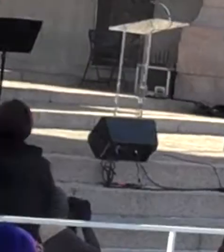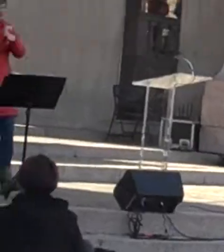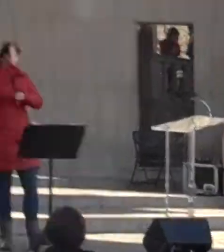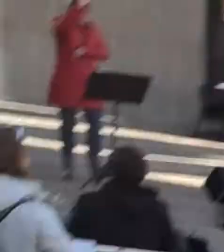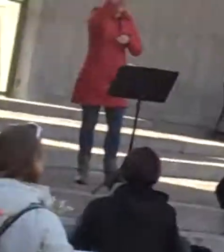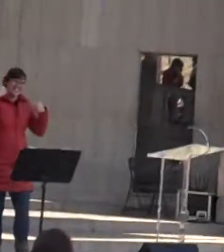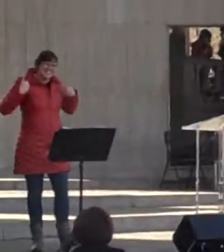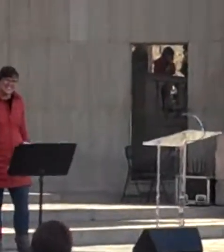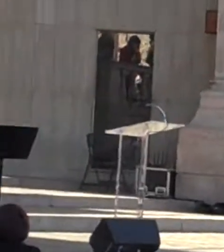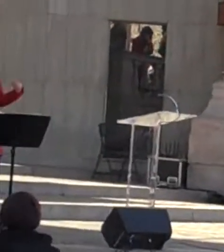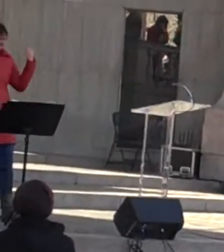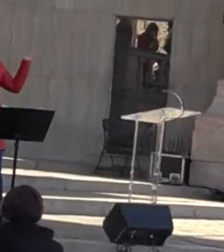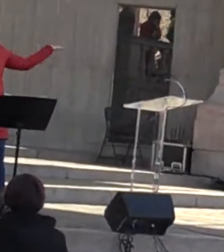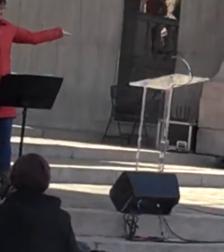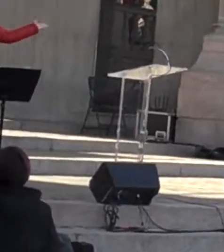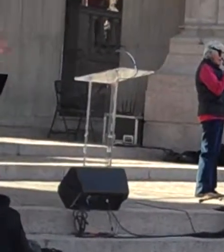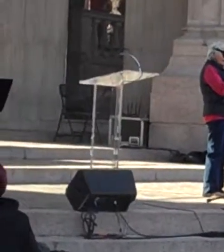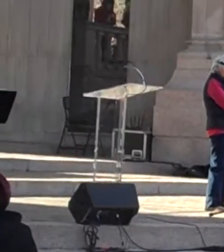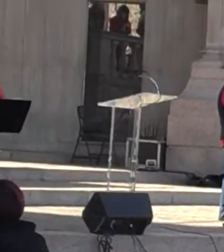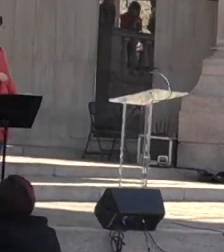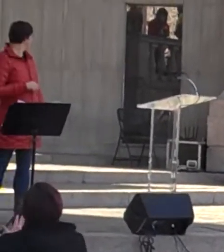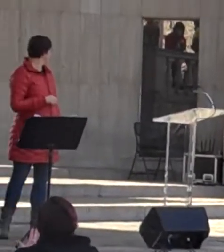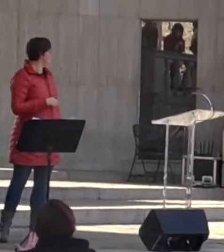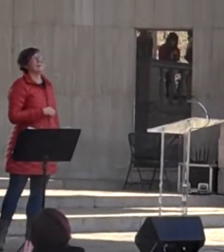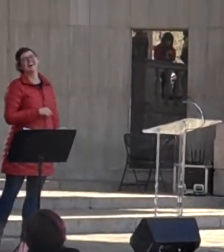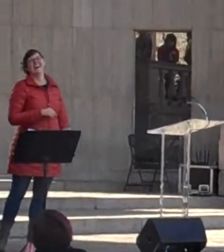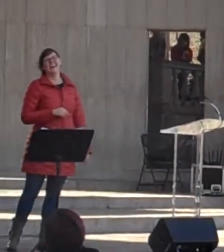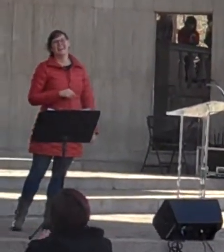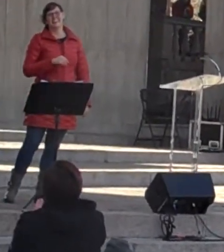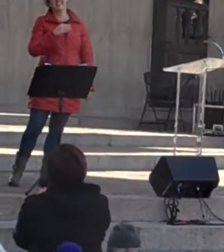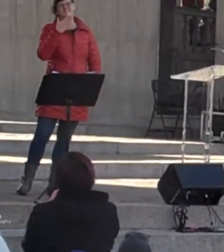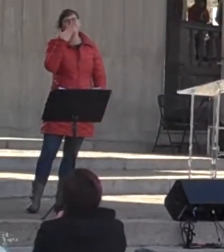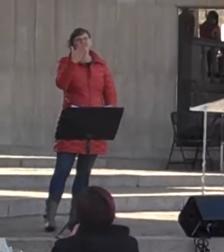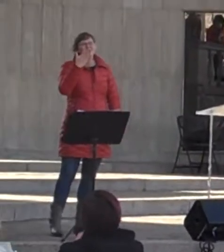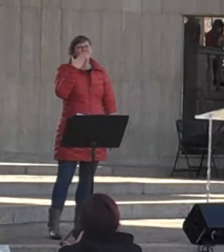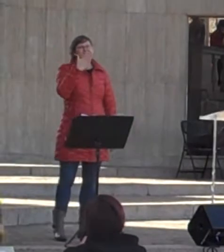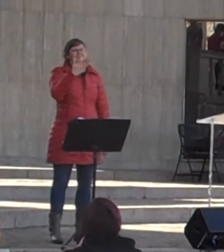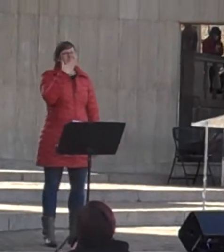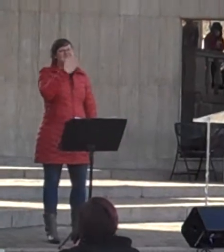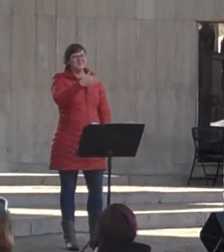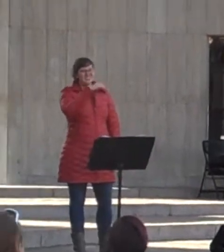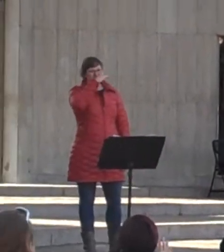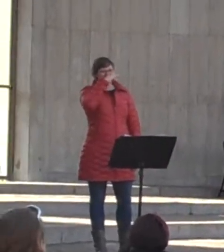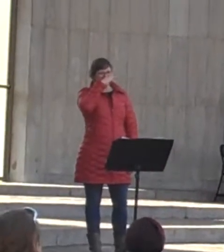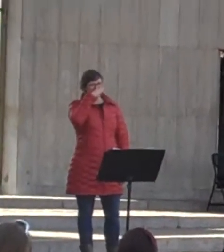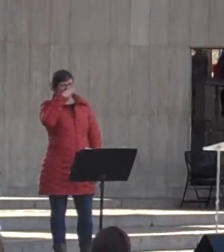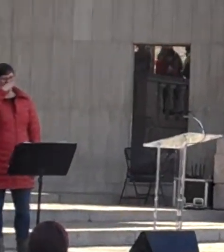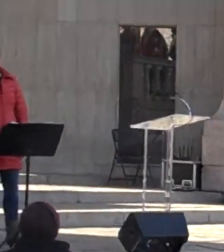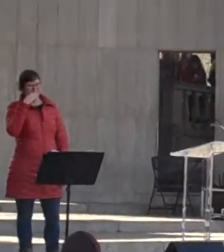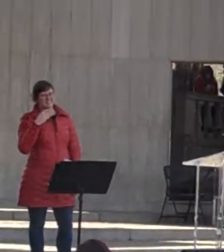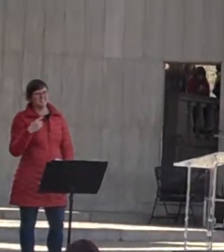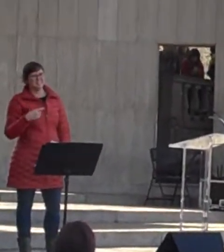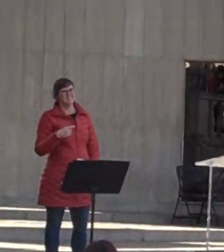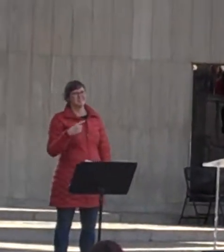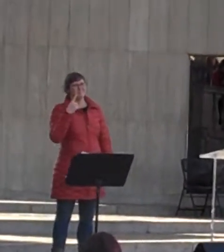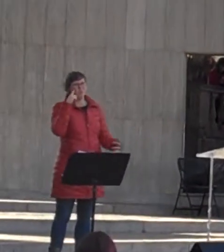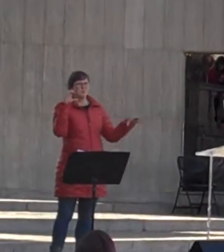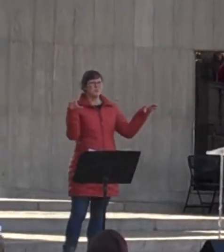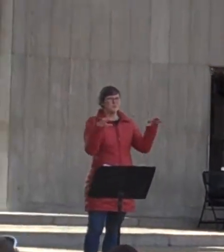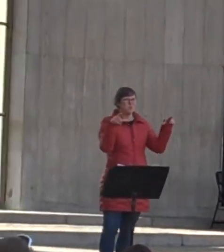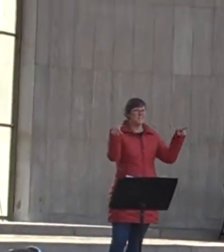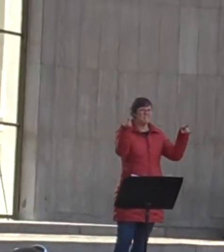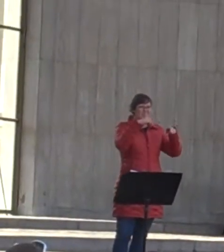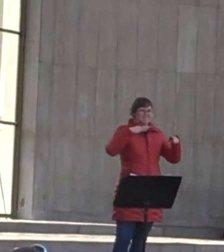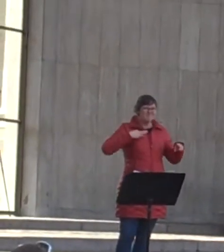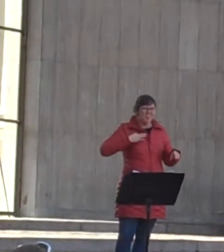Thank you so much for doing what is voluntary. You show up.